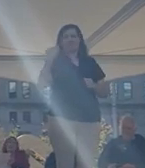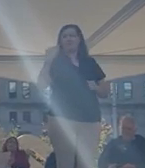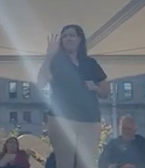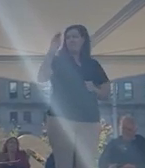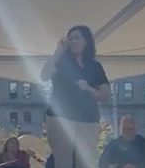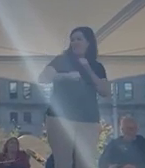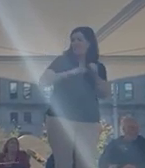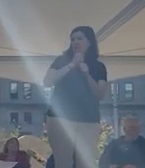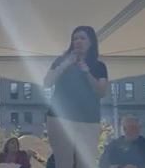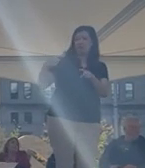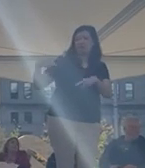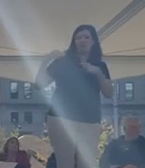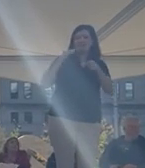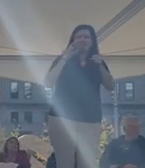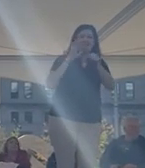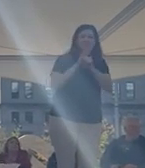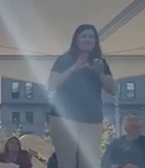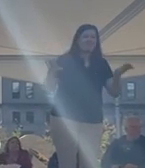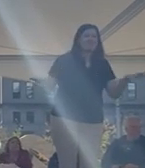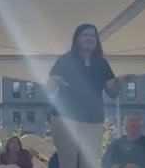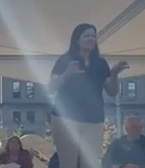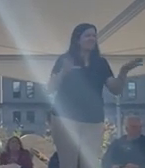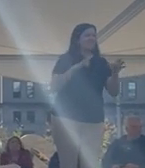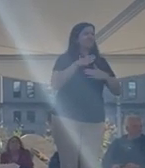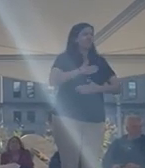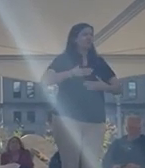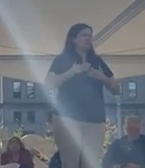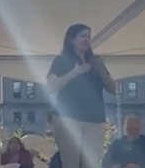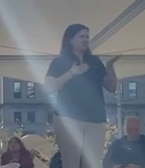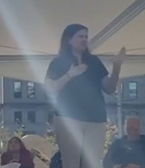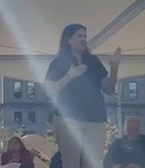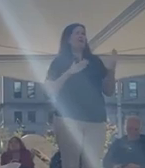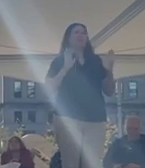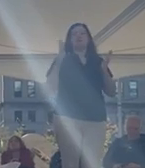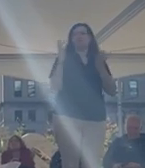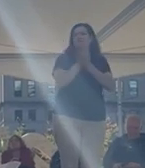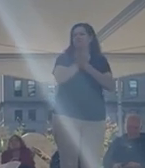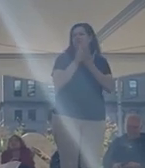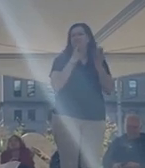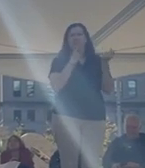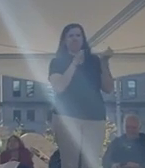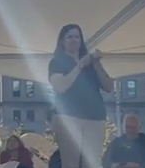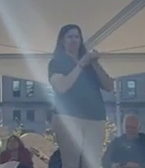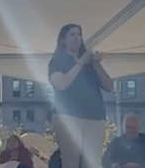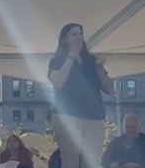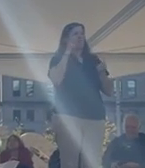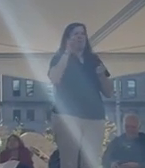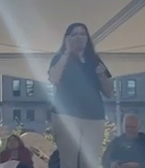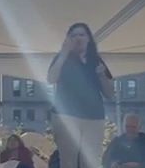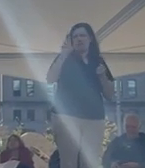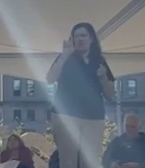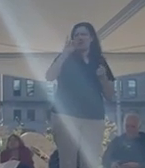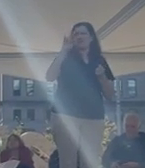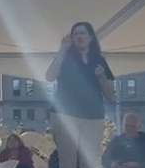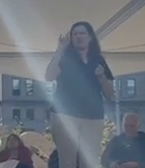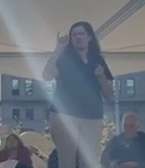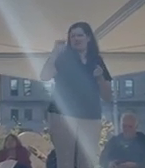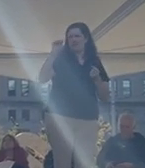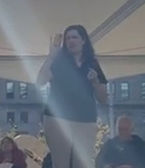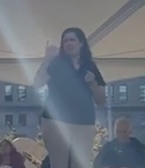40 years of dedication that we appreciate. And I wanted to make sure I said that on behalf of Mayor Justin Bibb in his